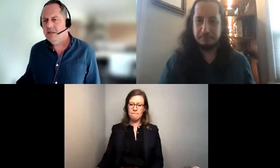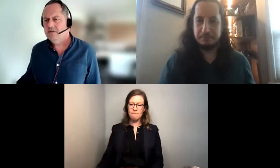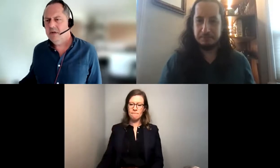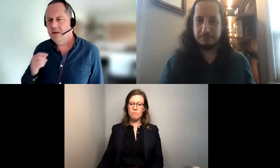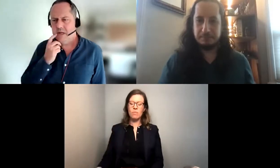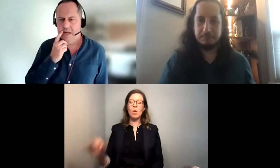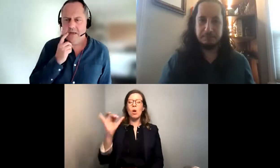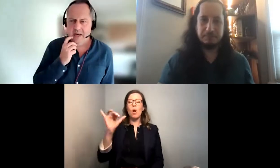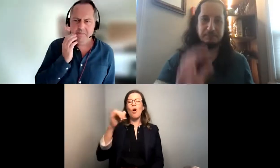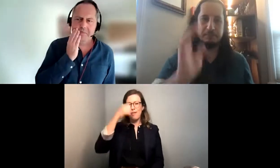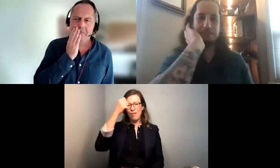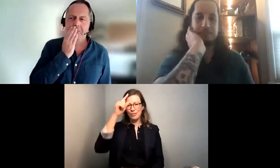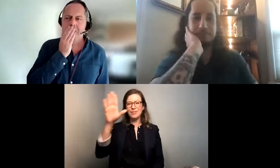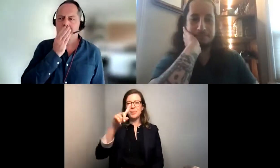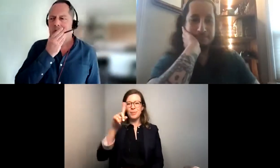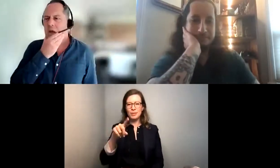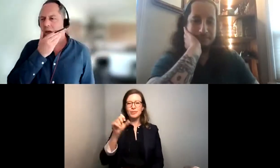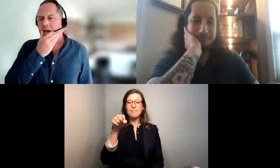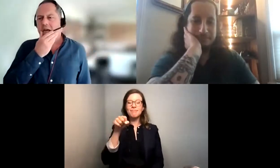Oh, I see. Right. Okay.